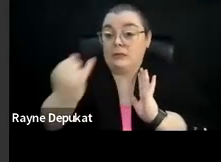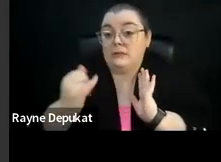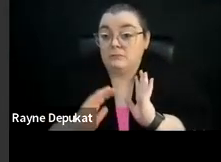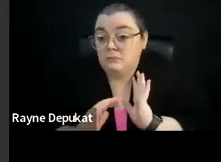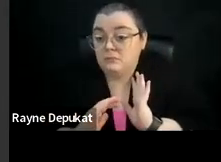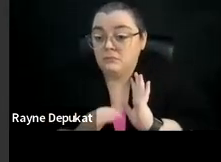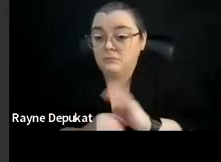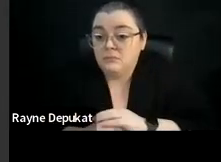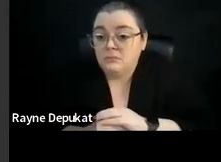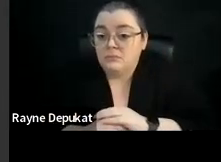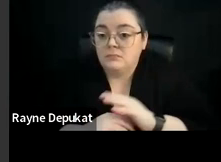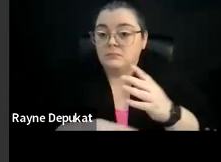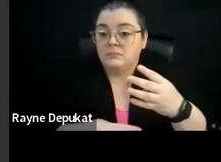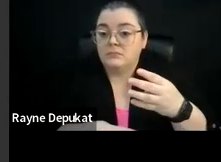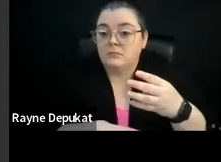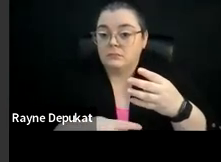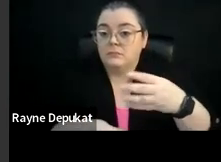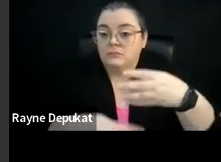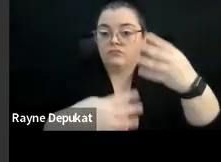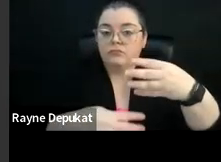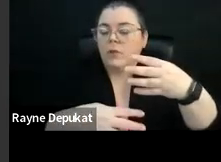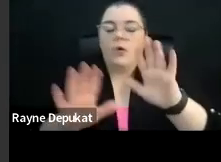So if you do scroll up, there are more examples.